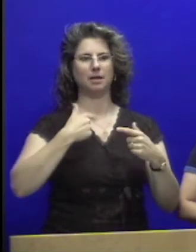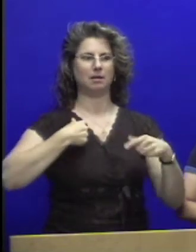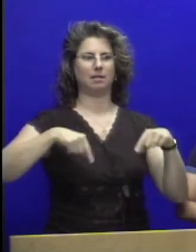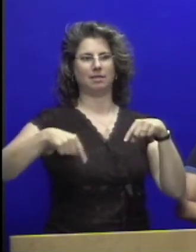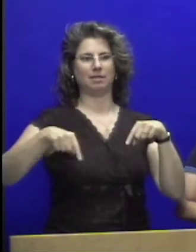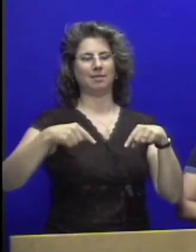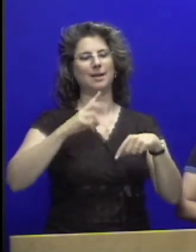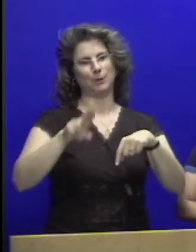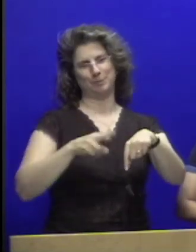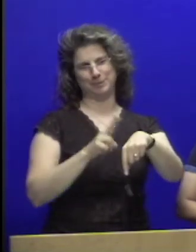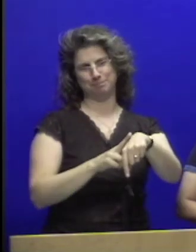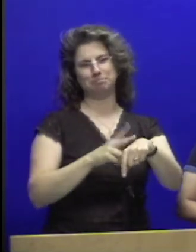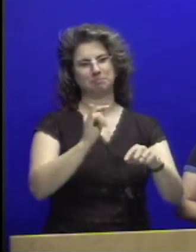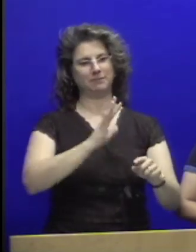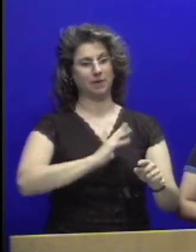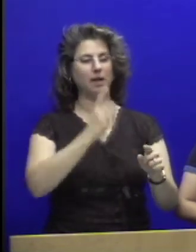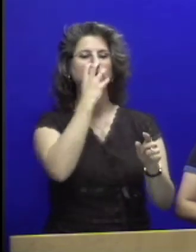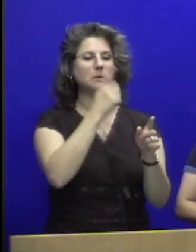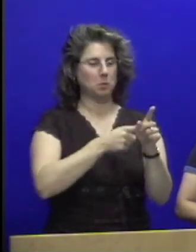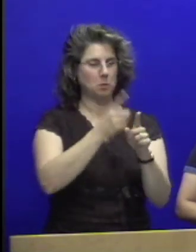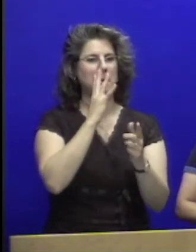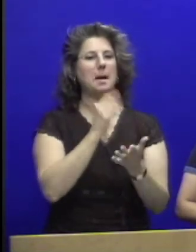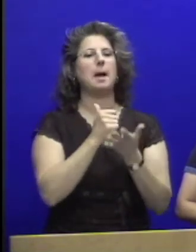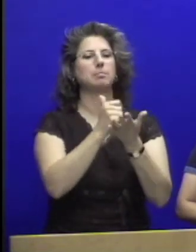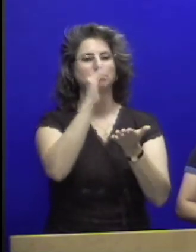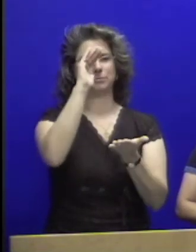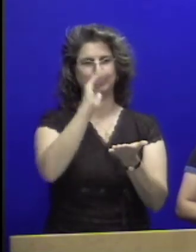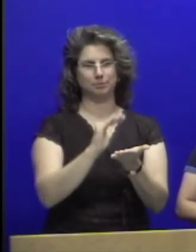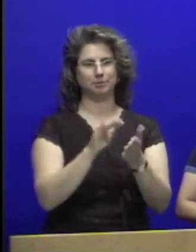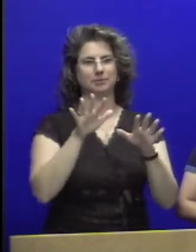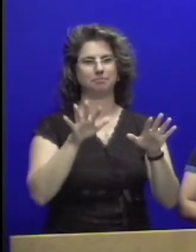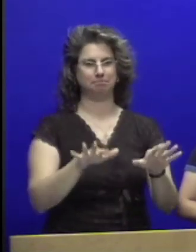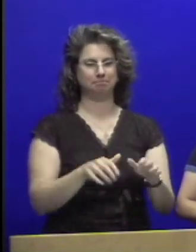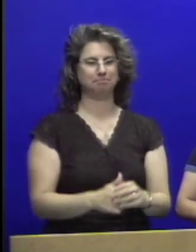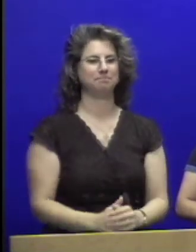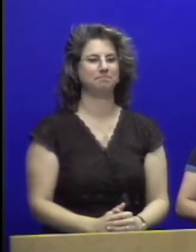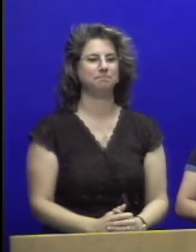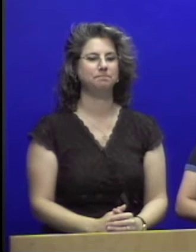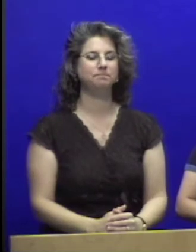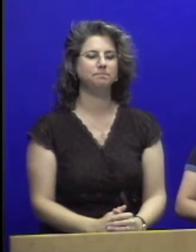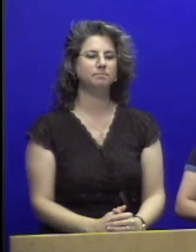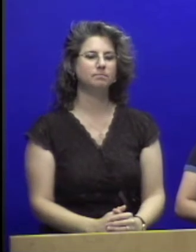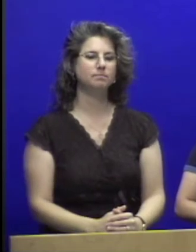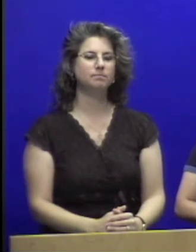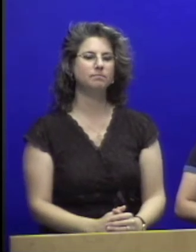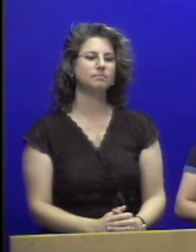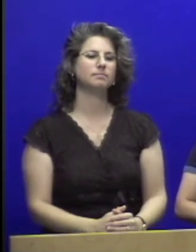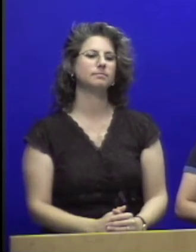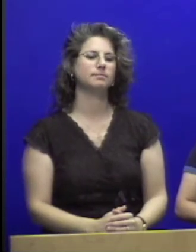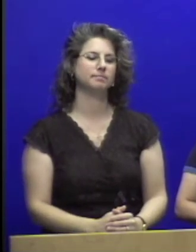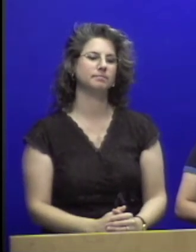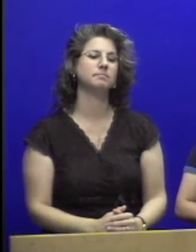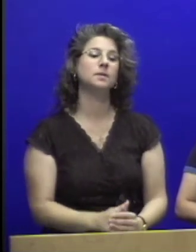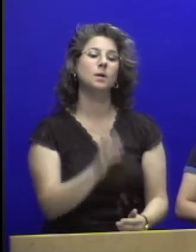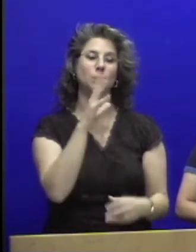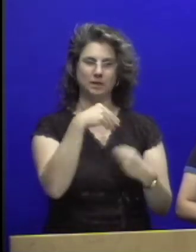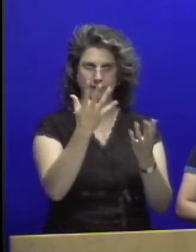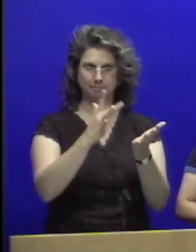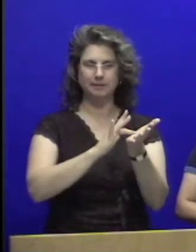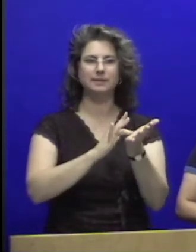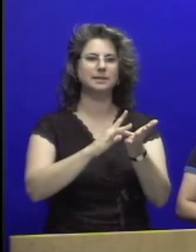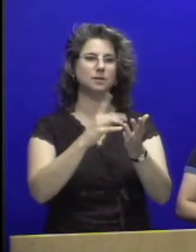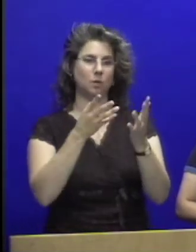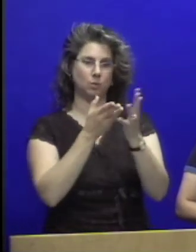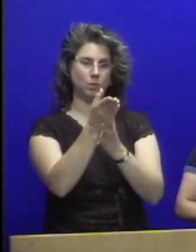about it. So they will give you some medications to relax you,